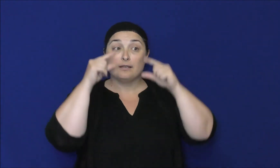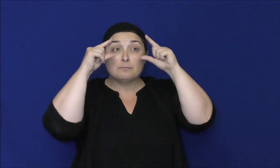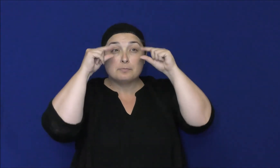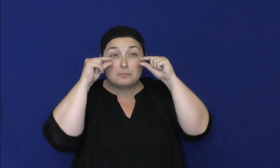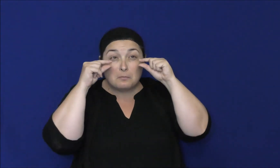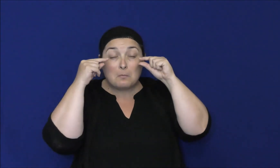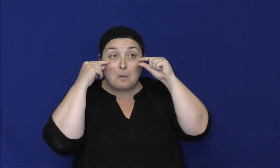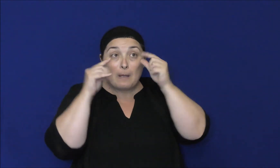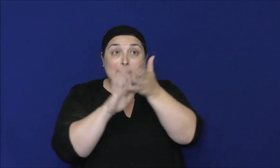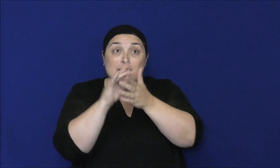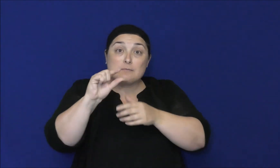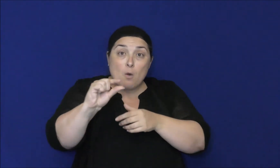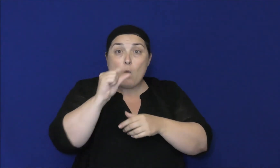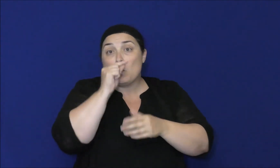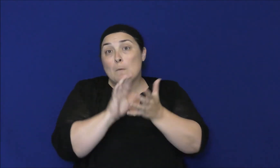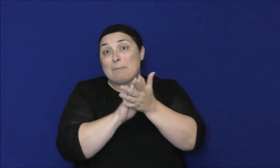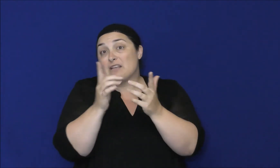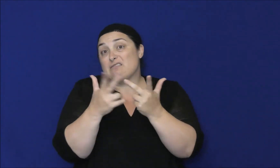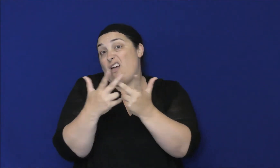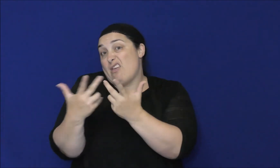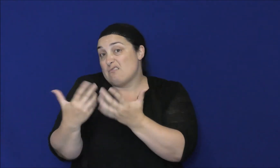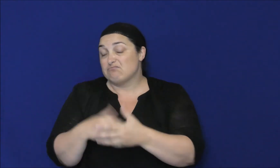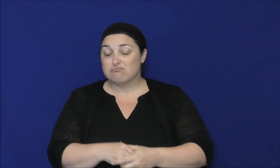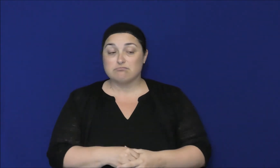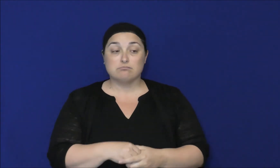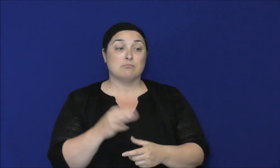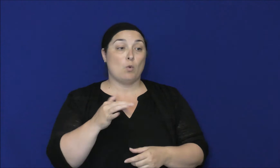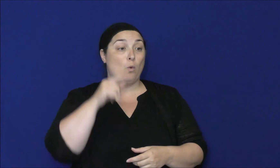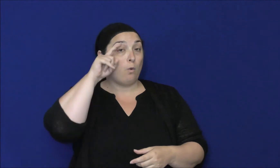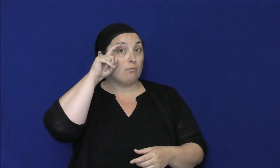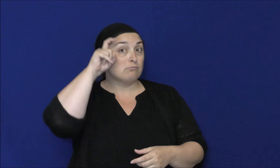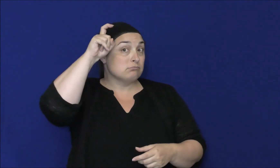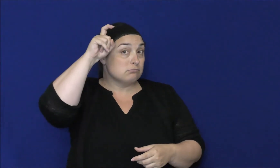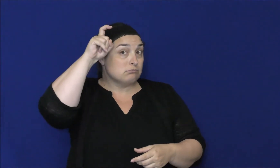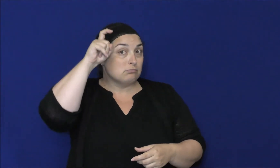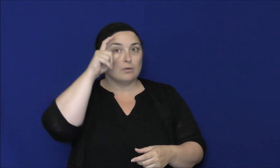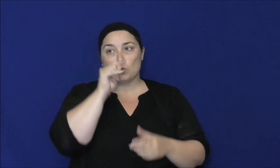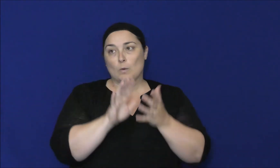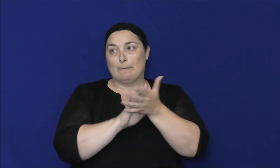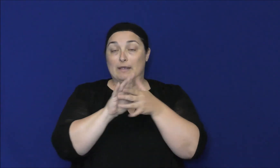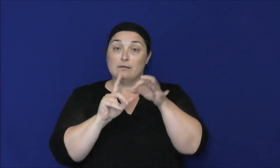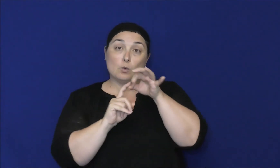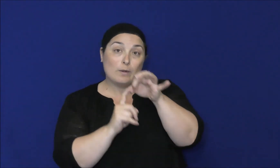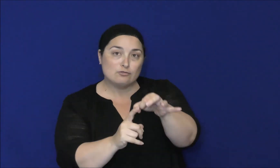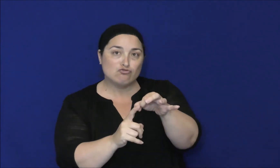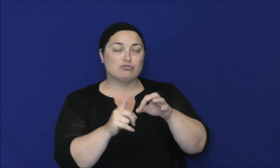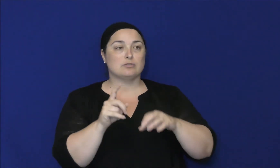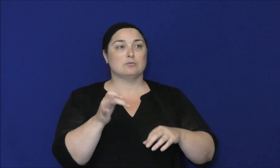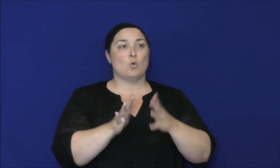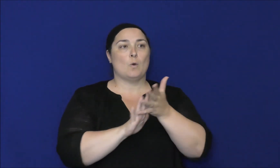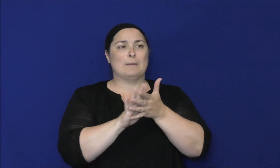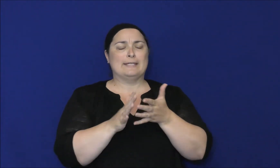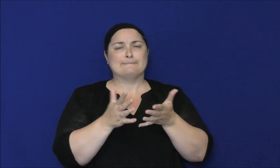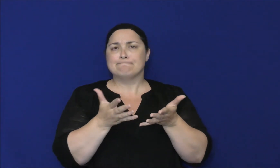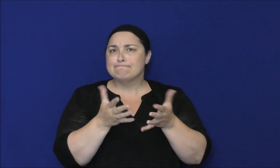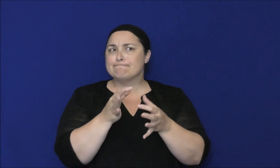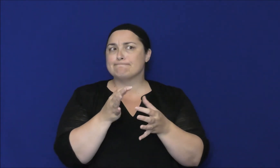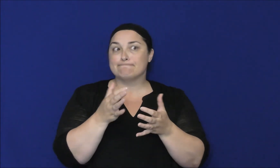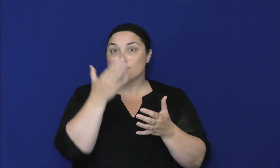things. A raised eyebrow might indicate it's a question or the unknown, to go with the sign